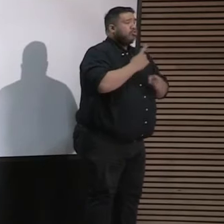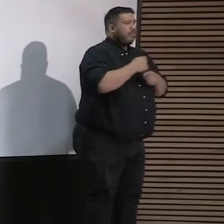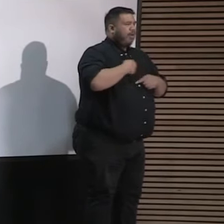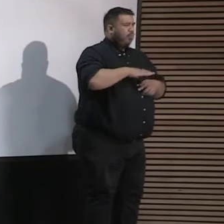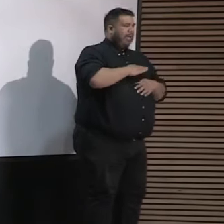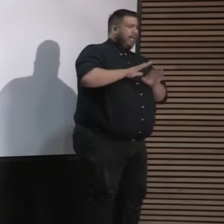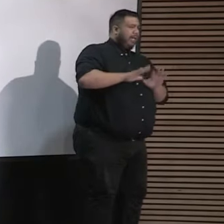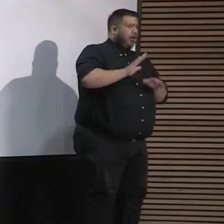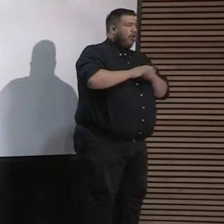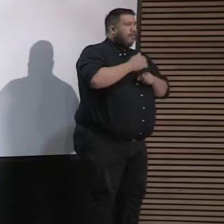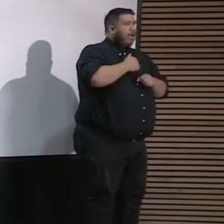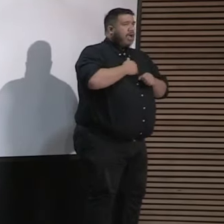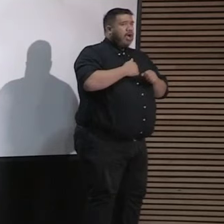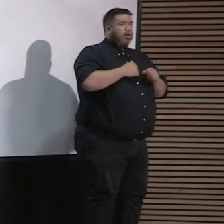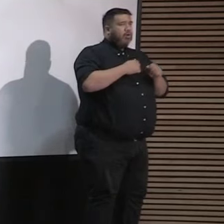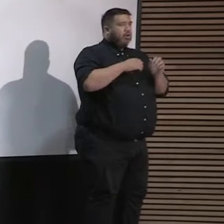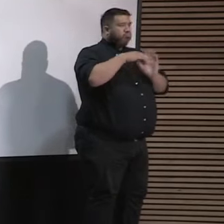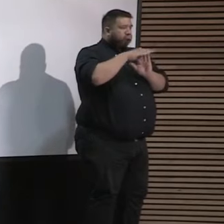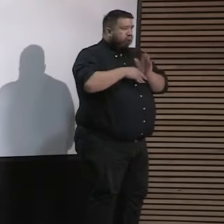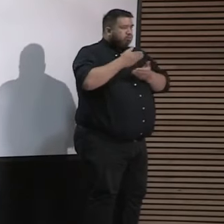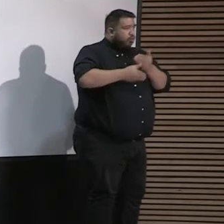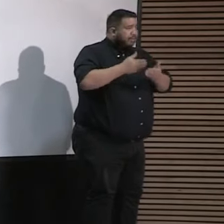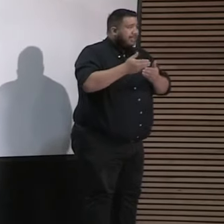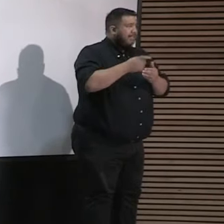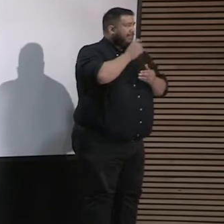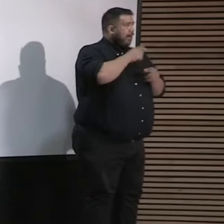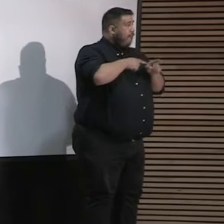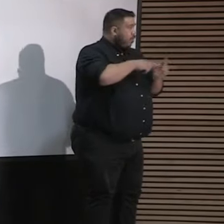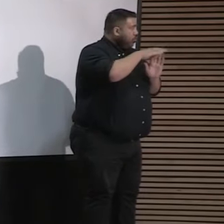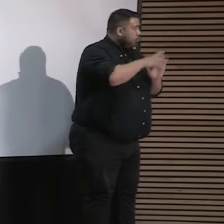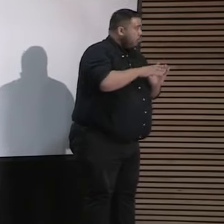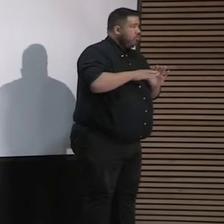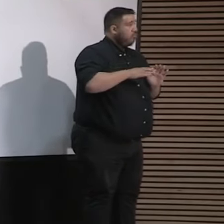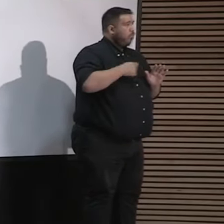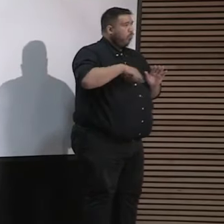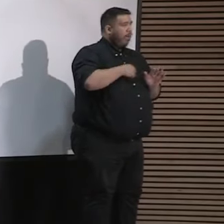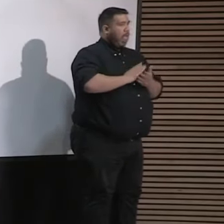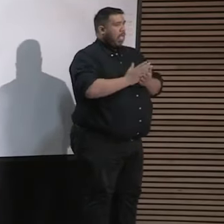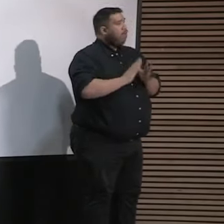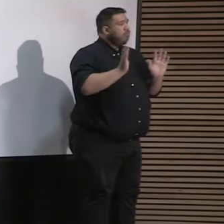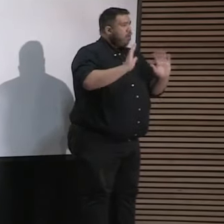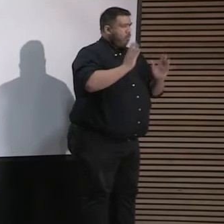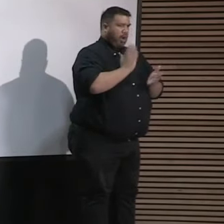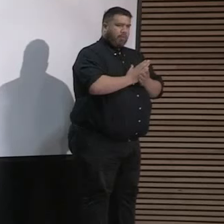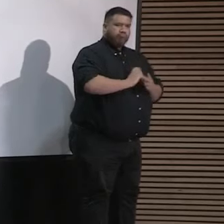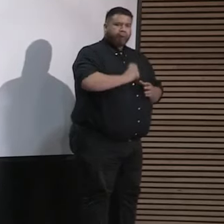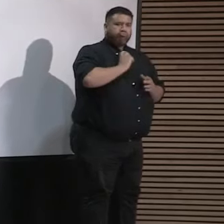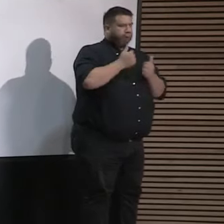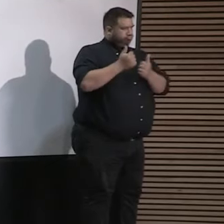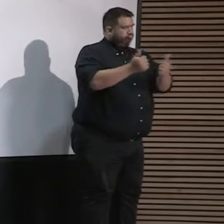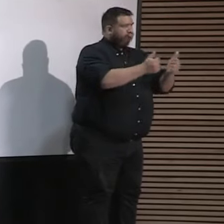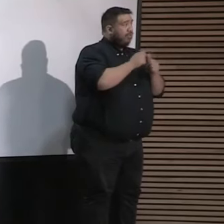of the procedures that were required by the staff at this facility, it was an incredibly